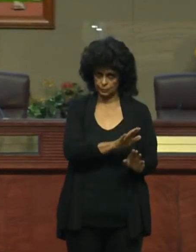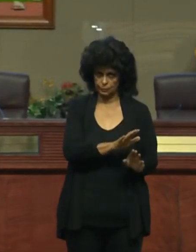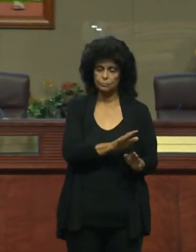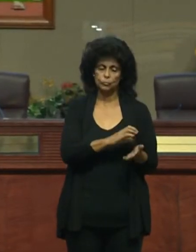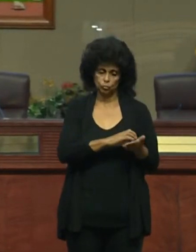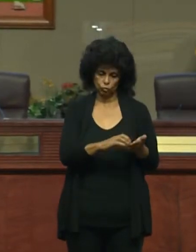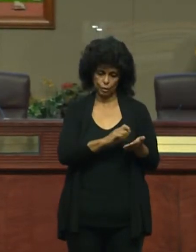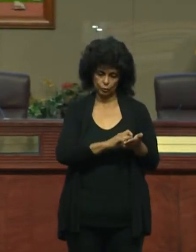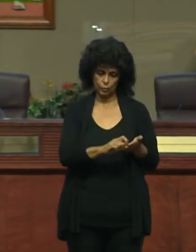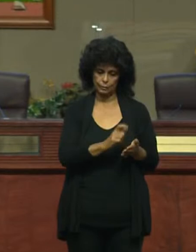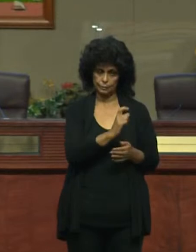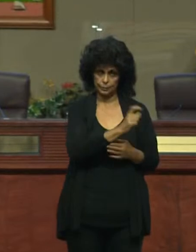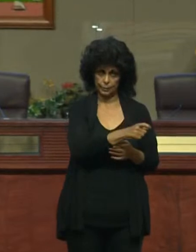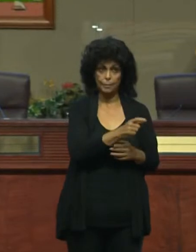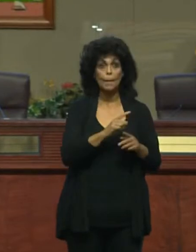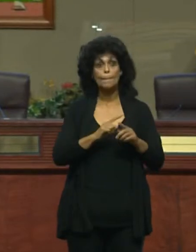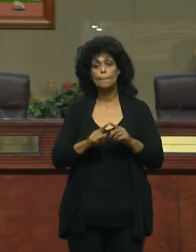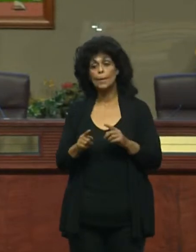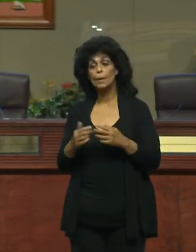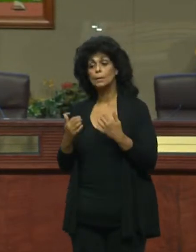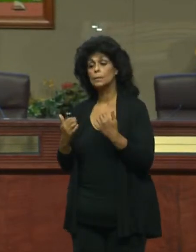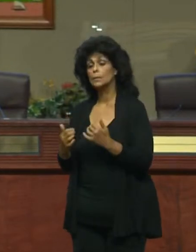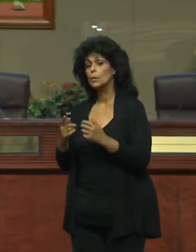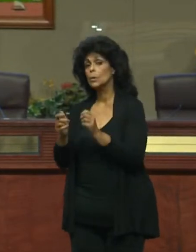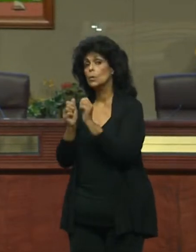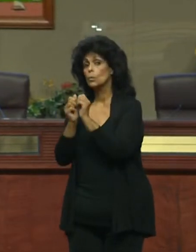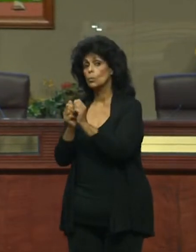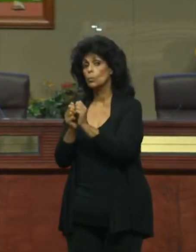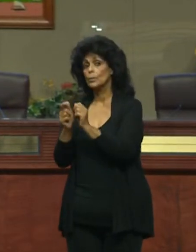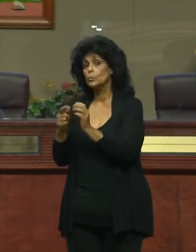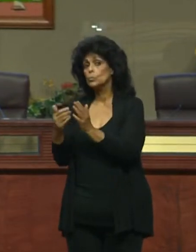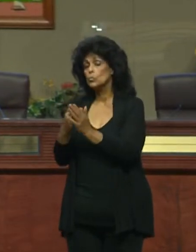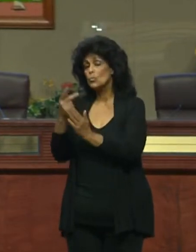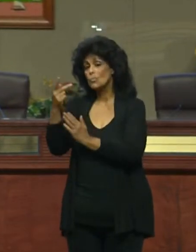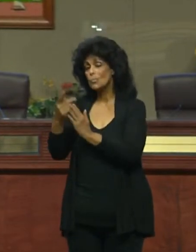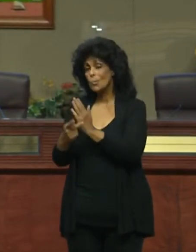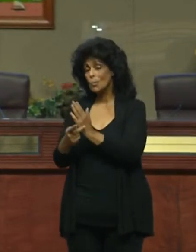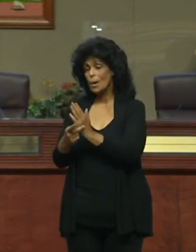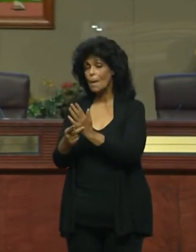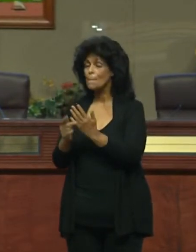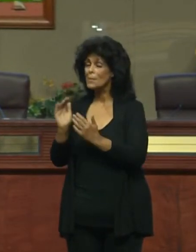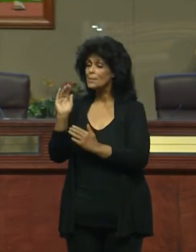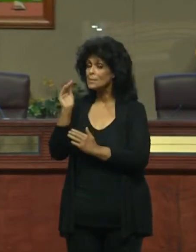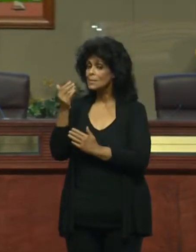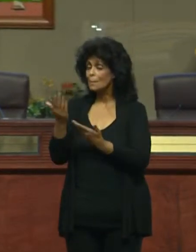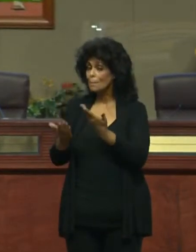be an opportunity for direct payments to the renter.